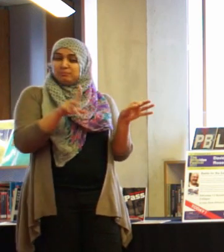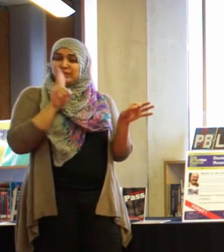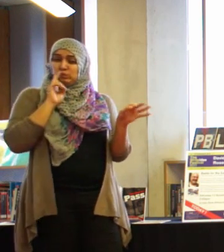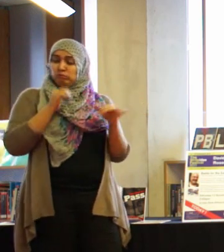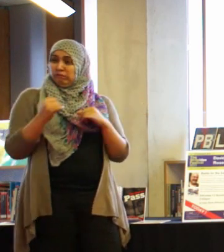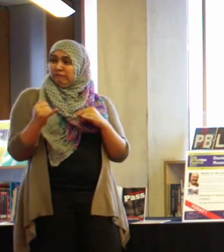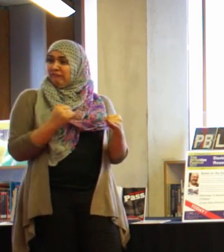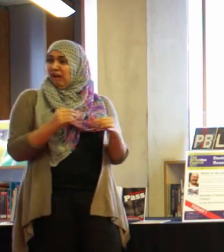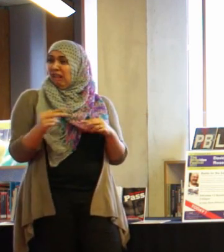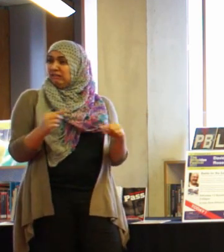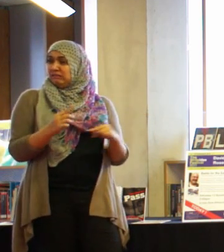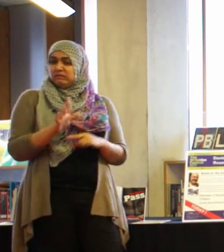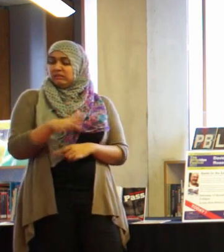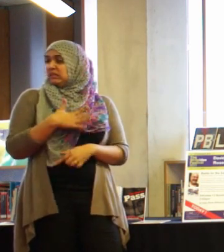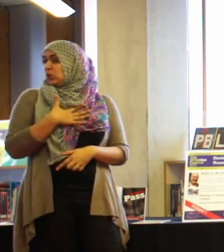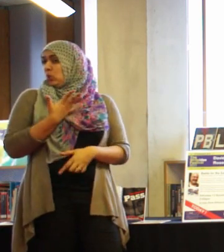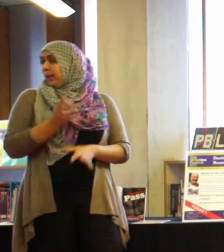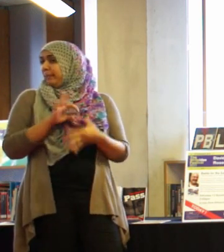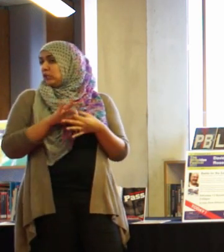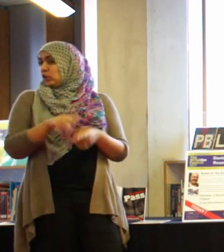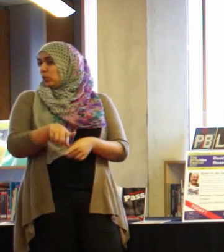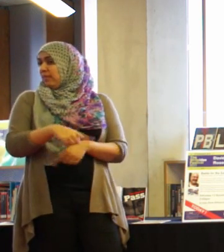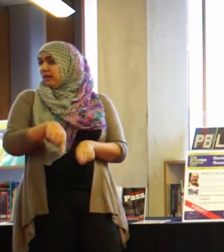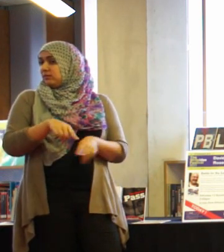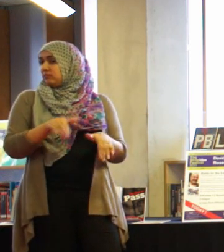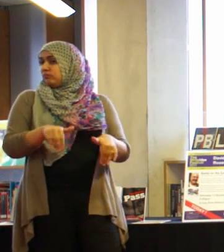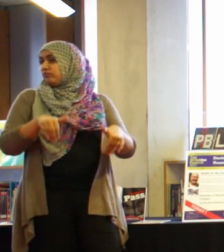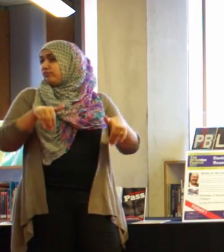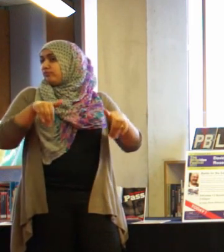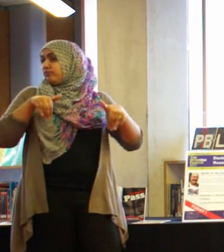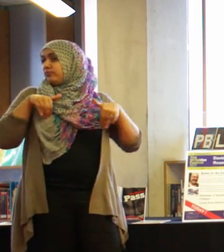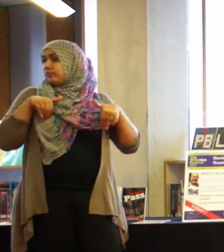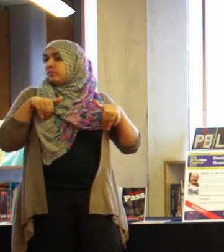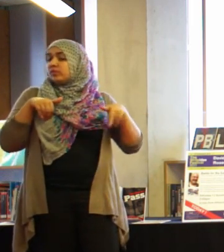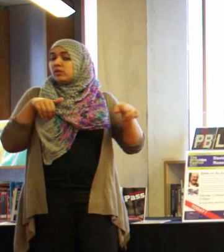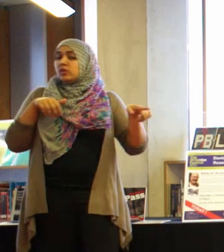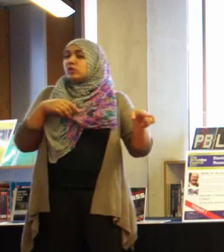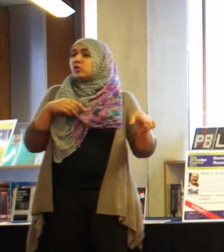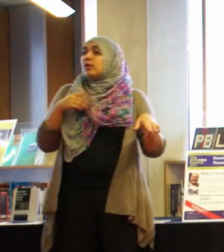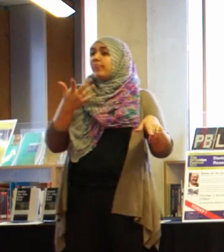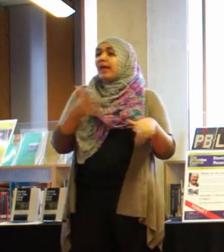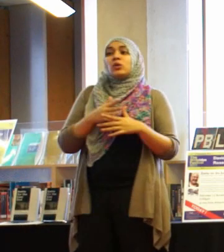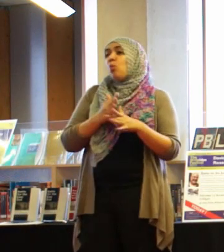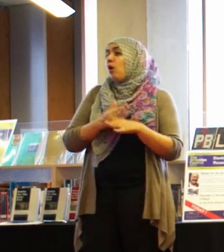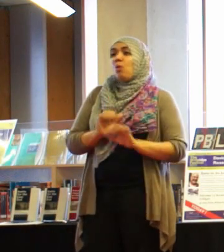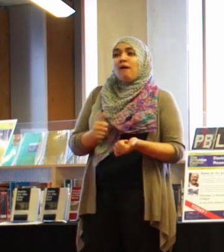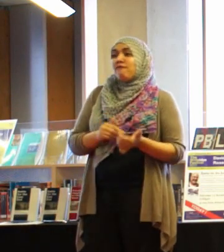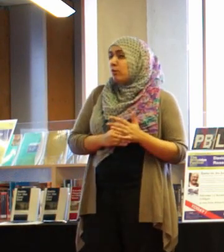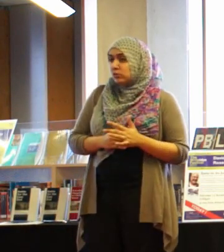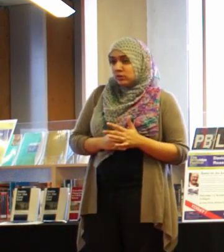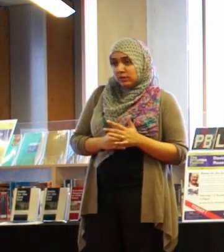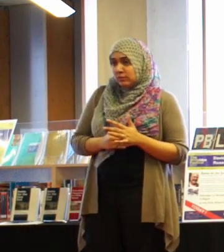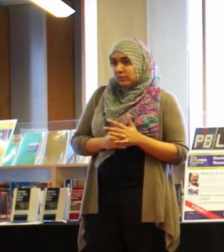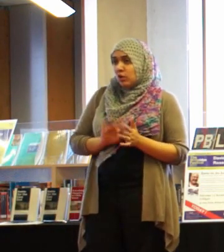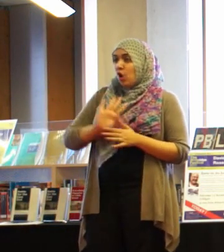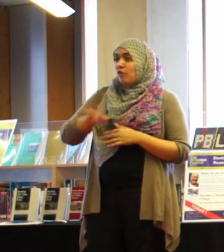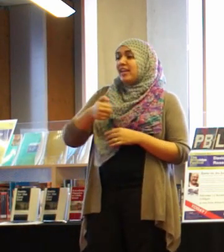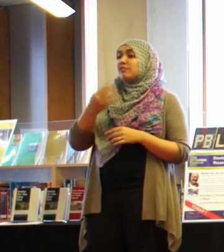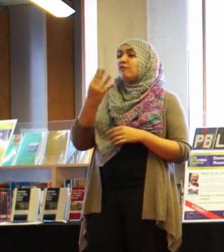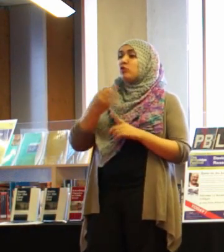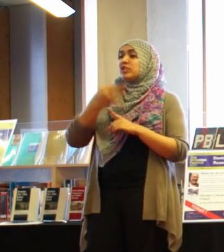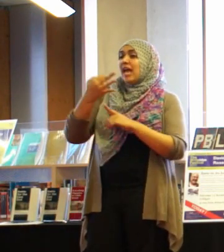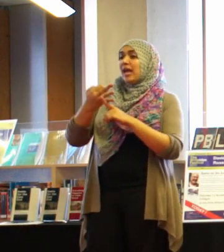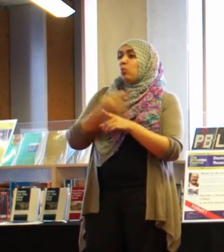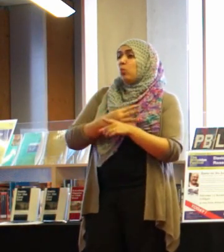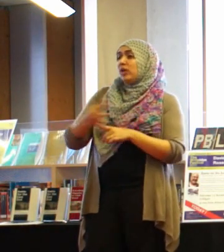the violence. And over the next 4 to 8 weeks, it wasn't immediate, but over the next 4 to 8 weeks, people of that